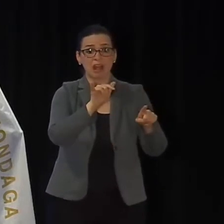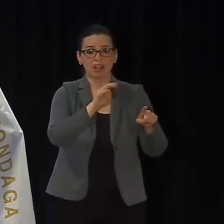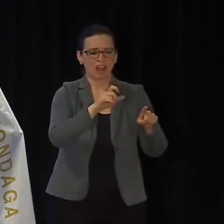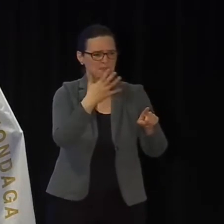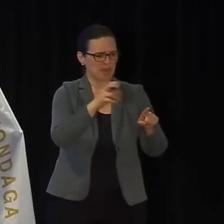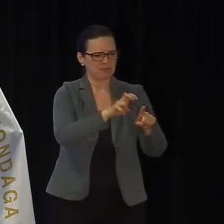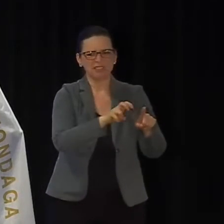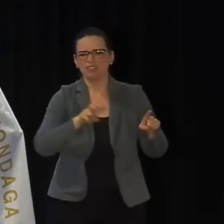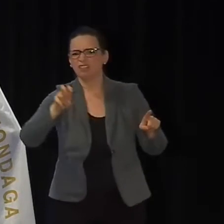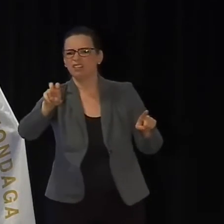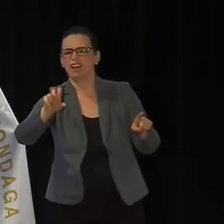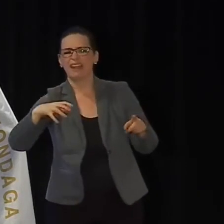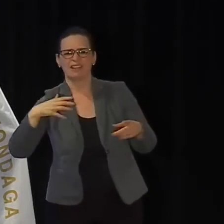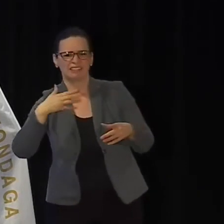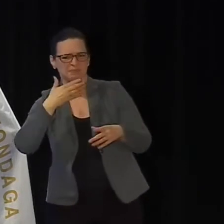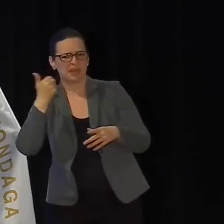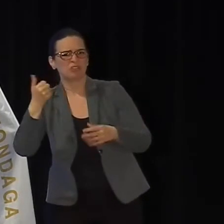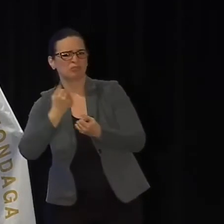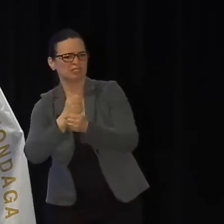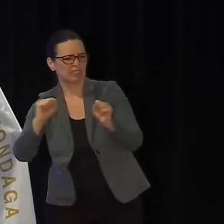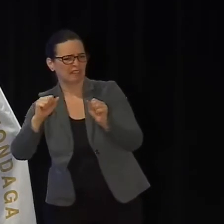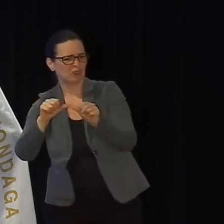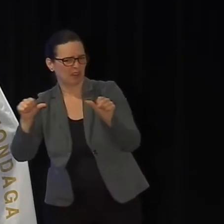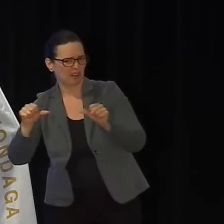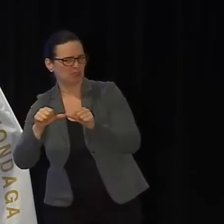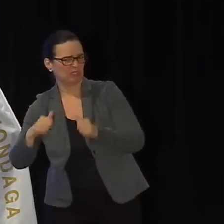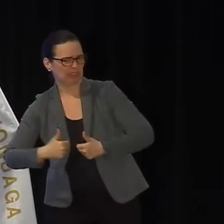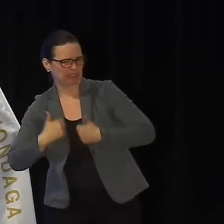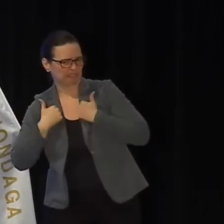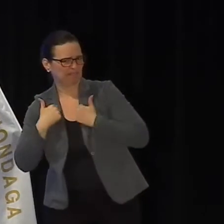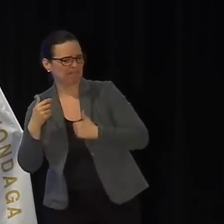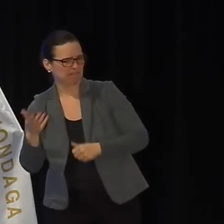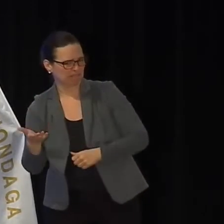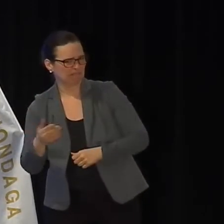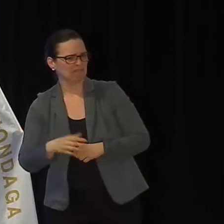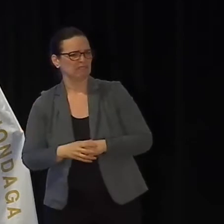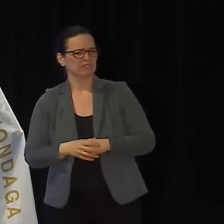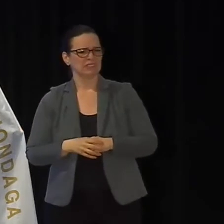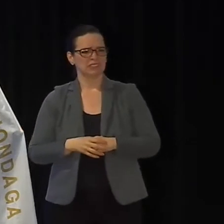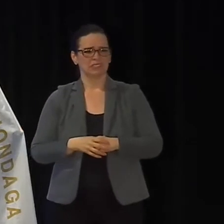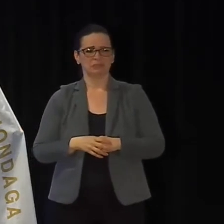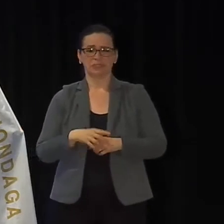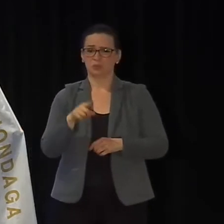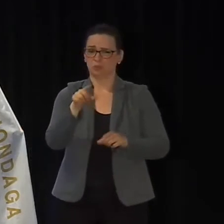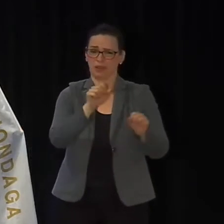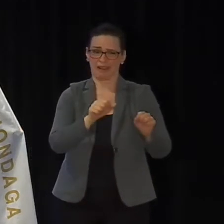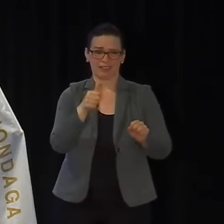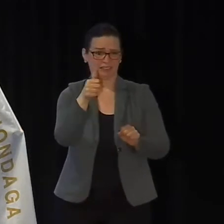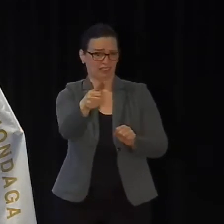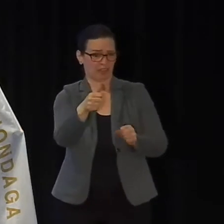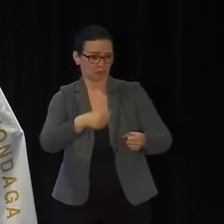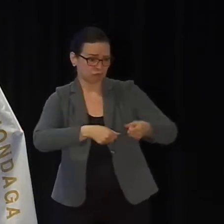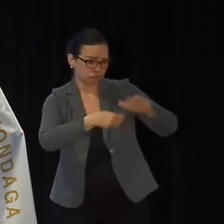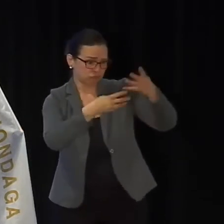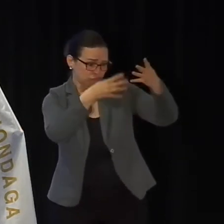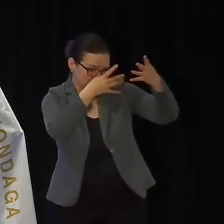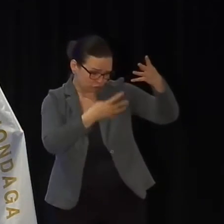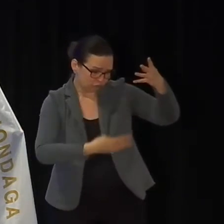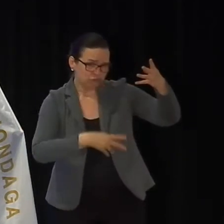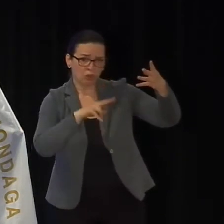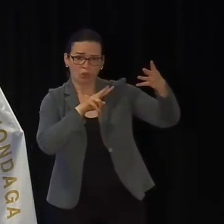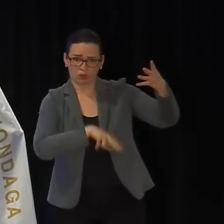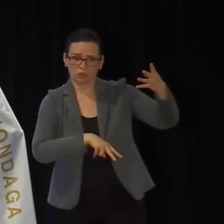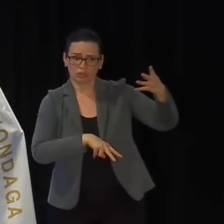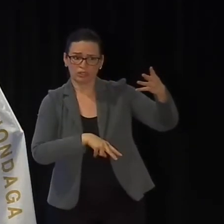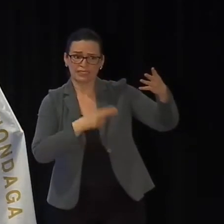money would flow with the client. But those are all things that you could work with our team on to get those answers. But you've known about the conditions for a